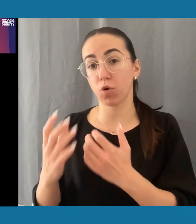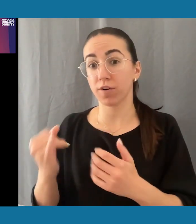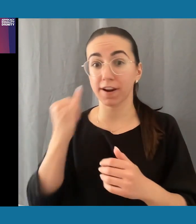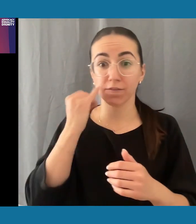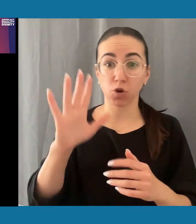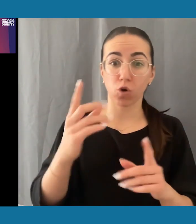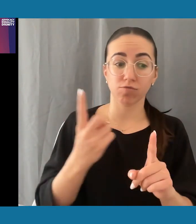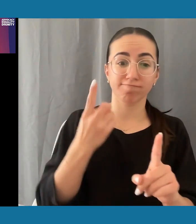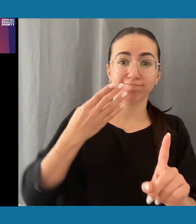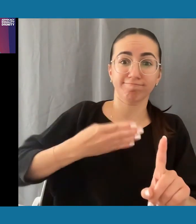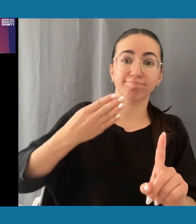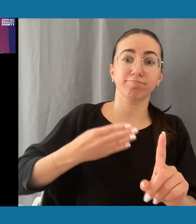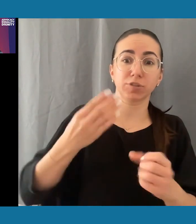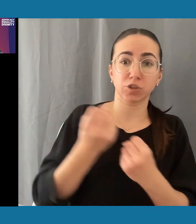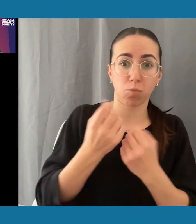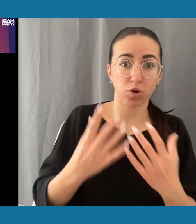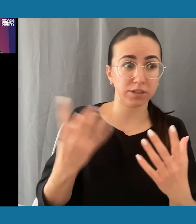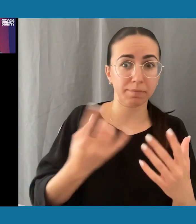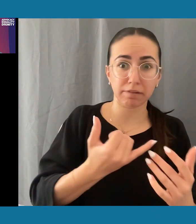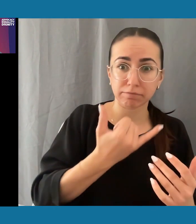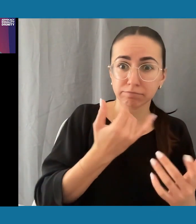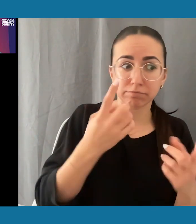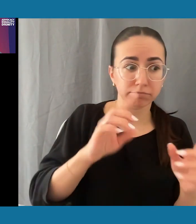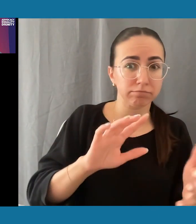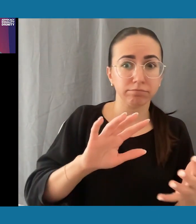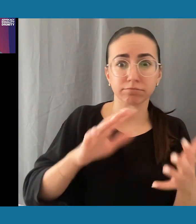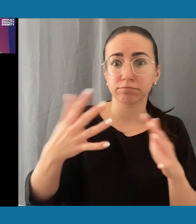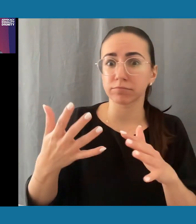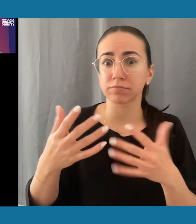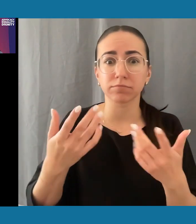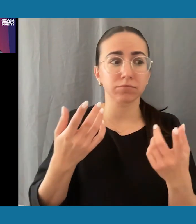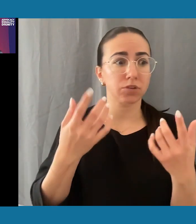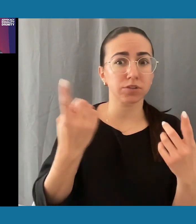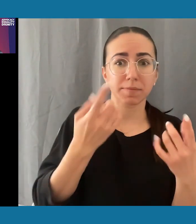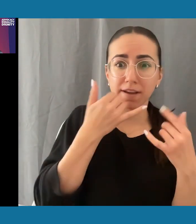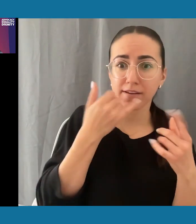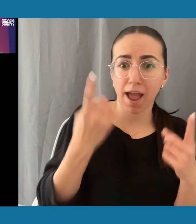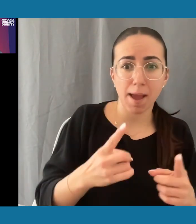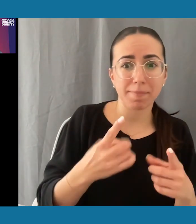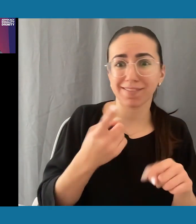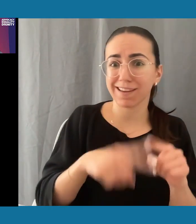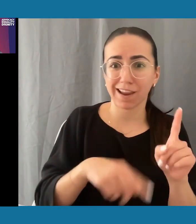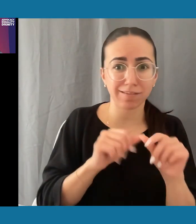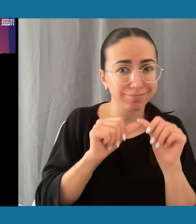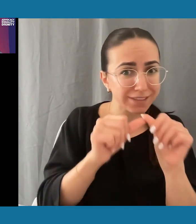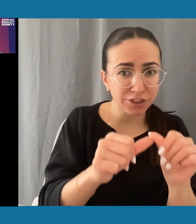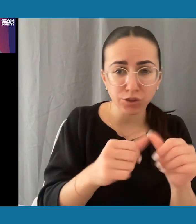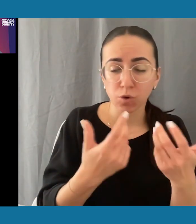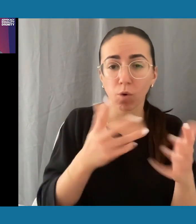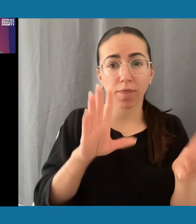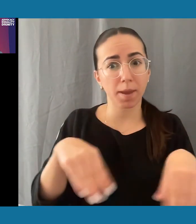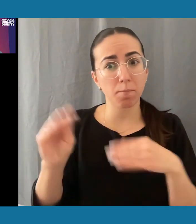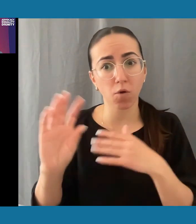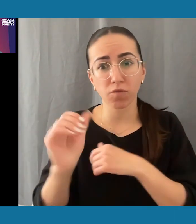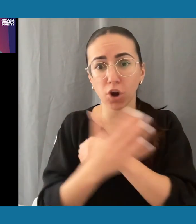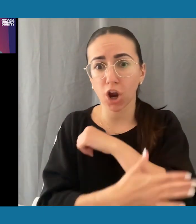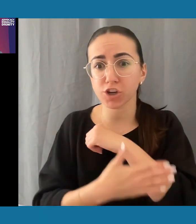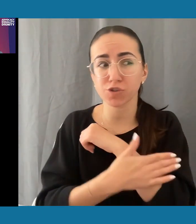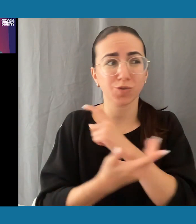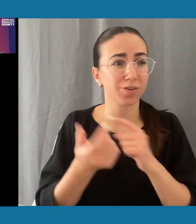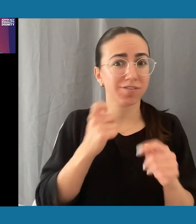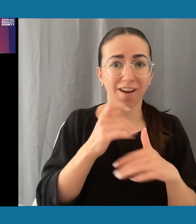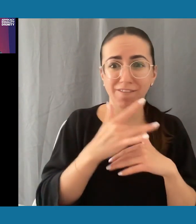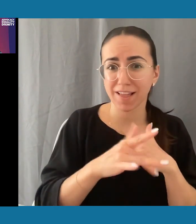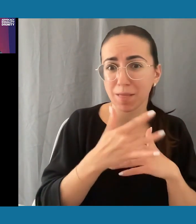if they are no longer able to be your supporter, if they move out of the country and they're not available to you anymore, you want to have kind of someone in the wings